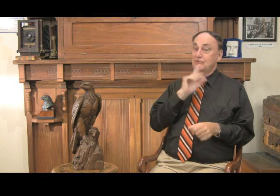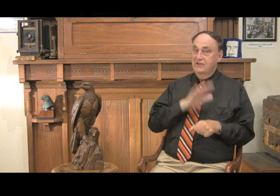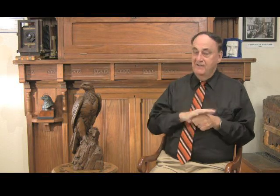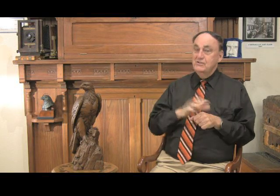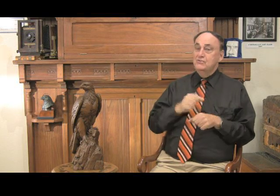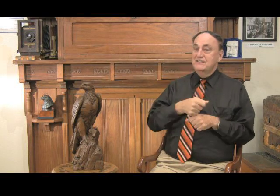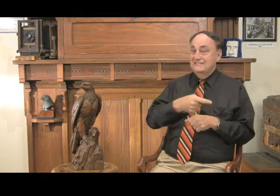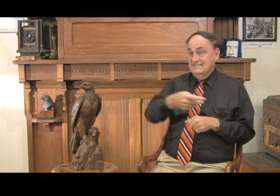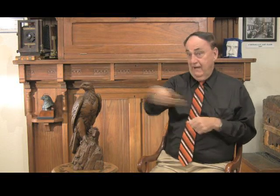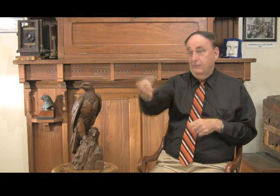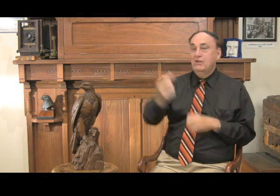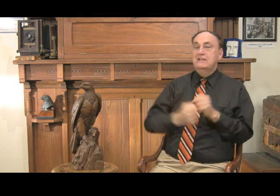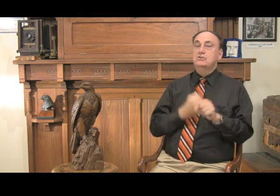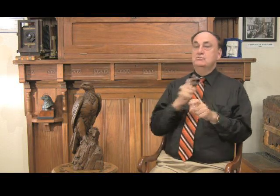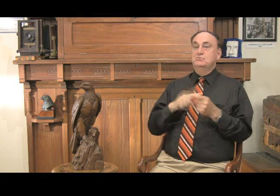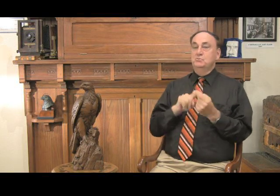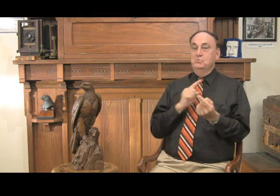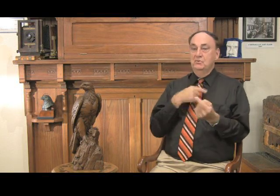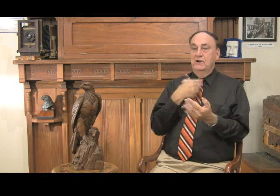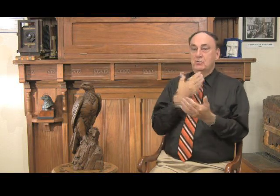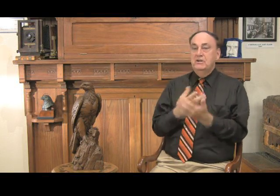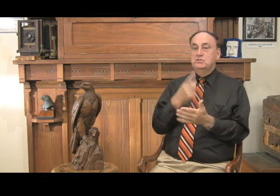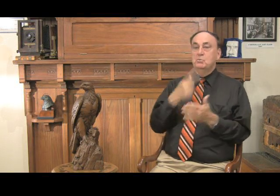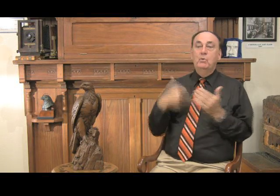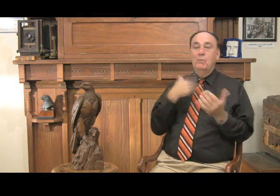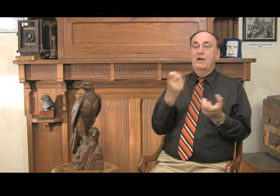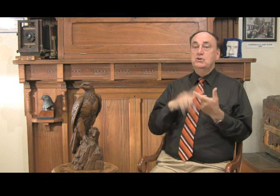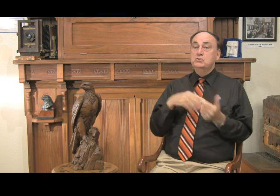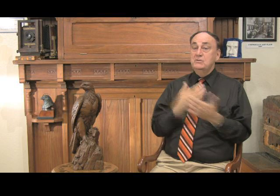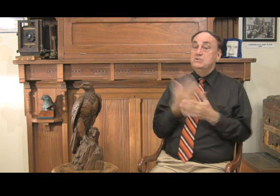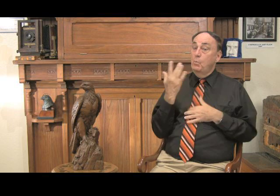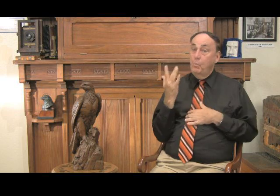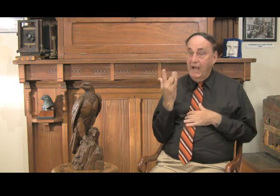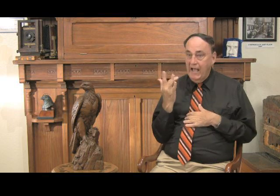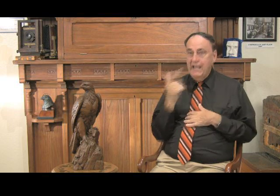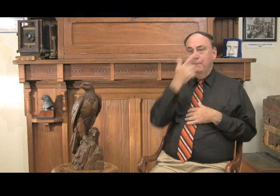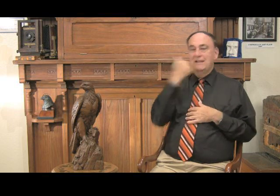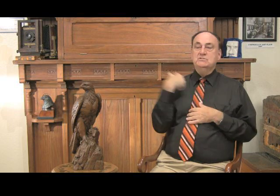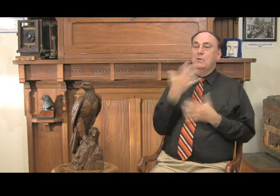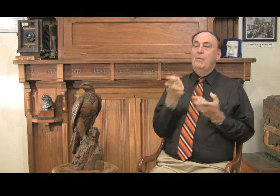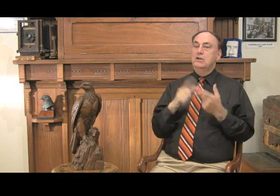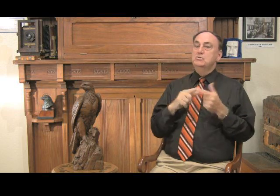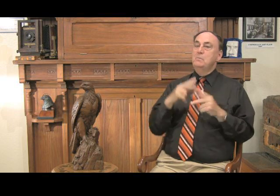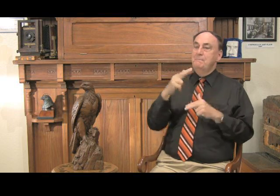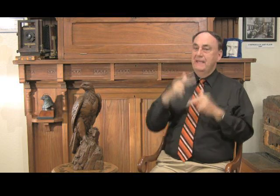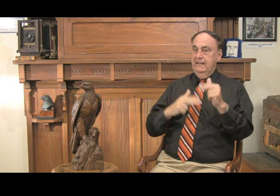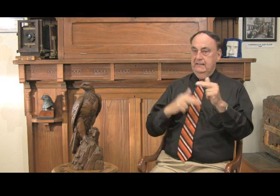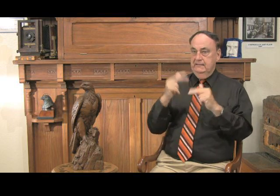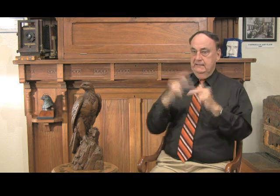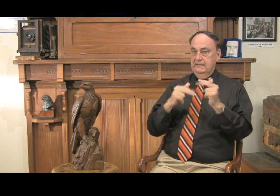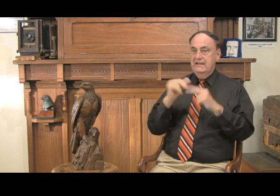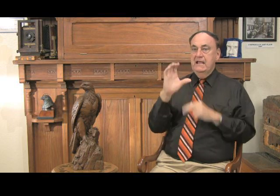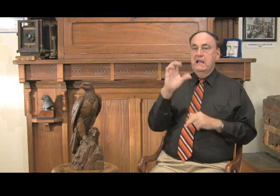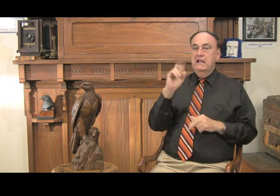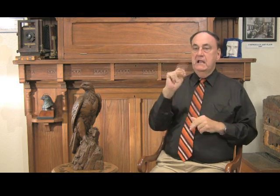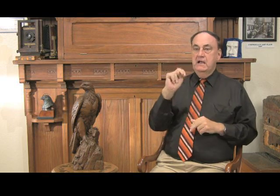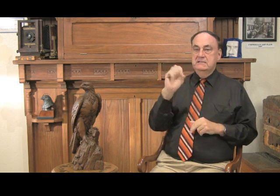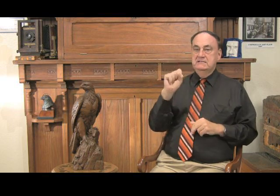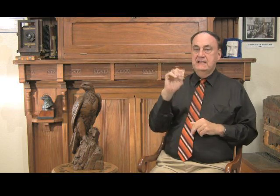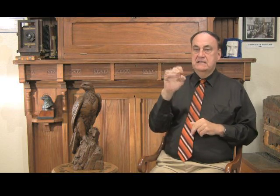take several years to arrive at where we wanted to go. Why? We wanted to build a consensus.